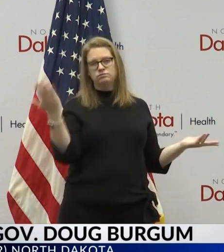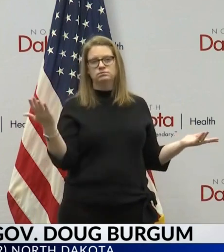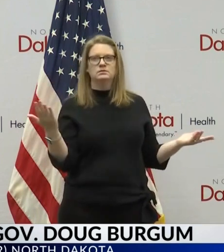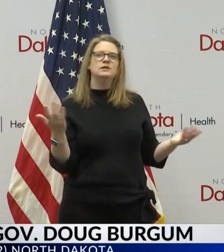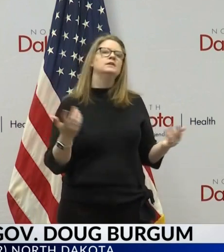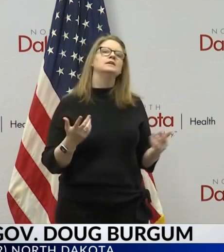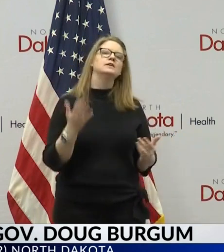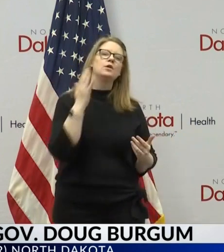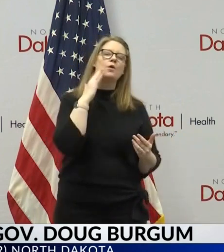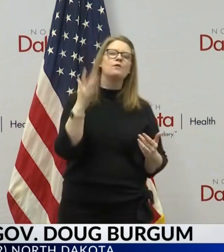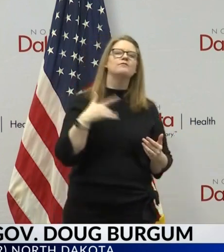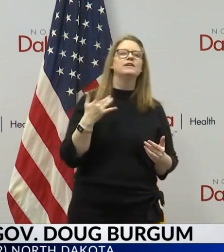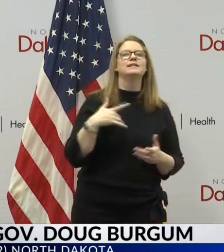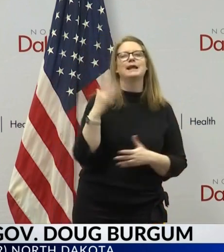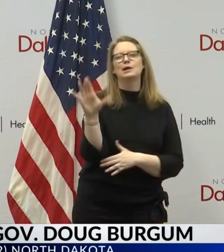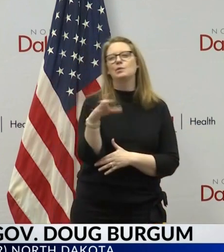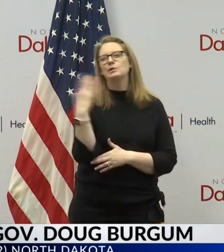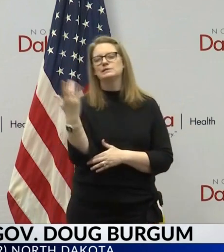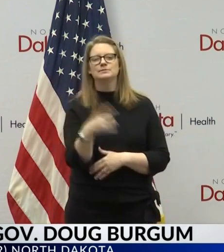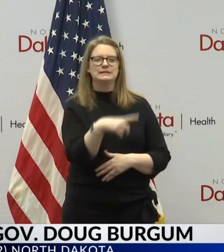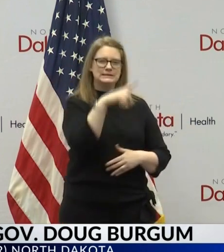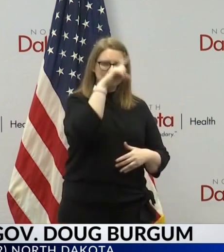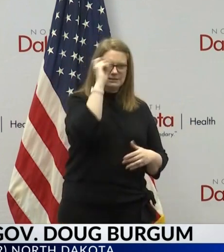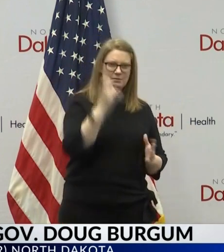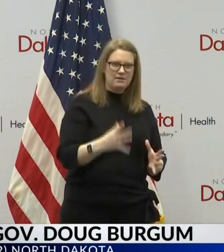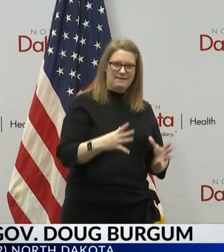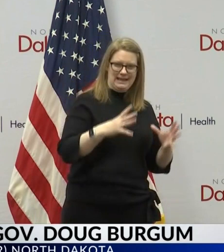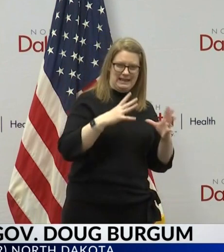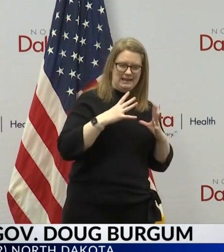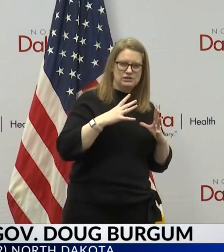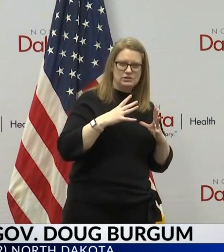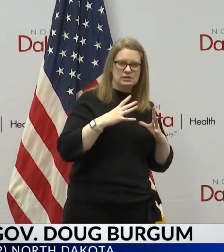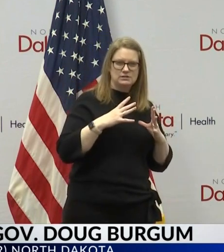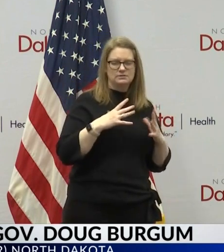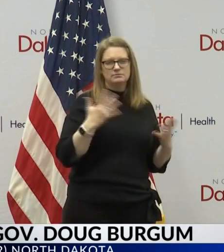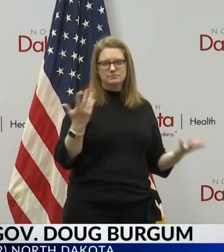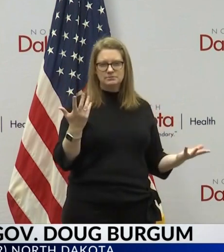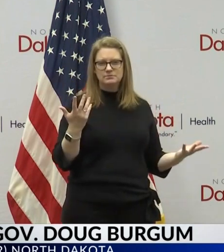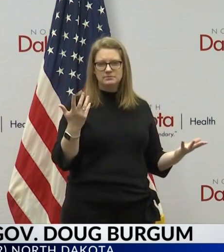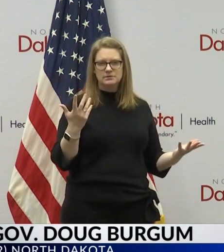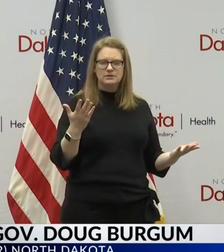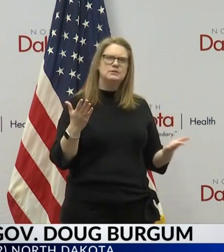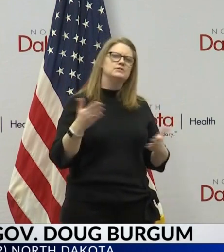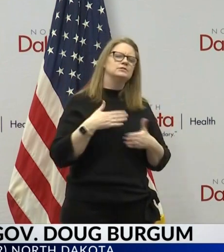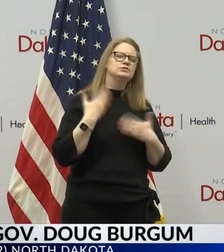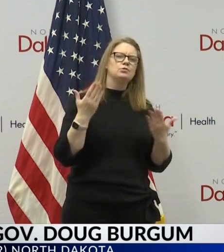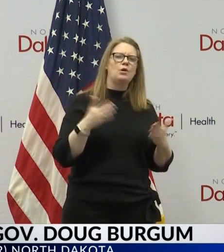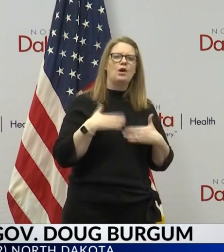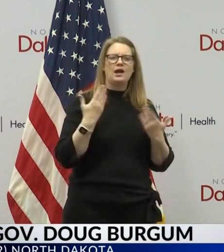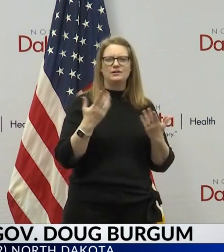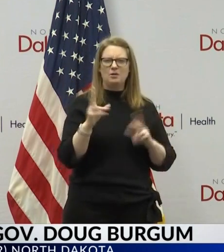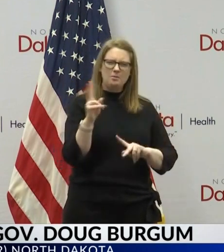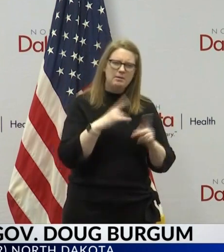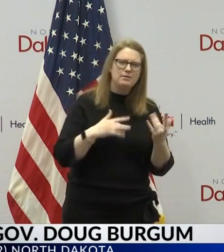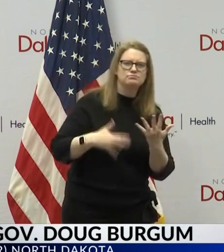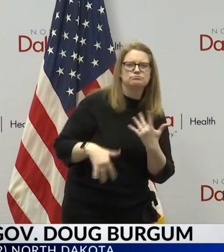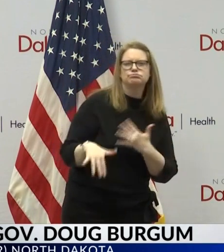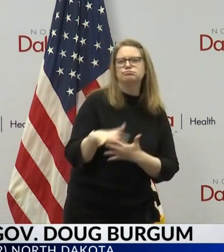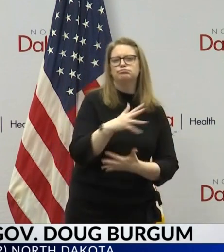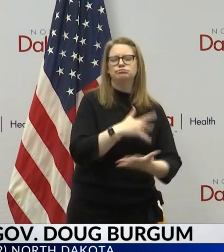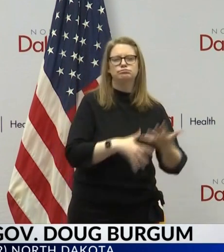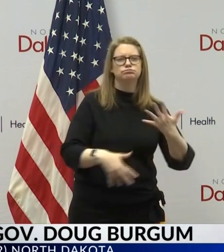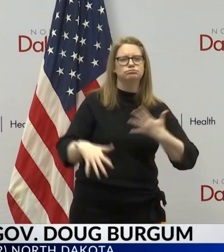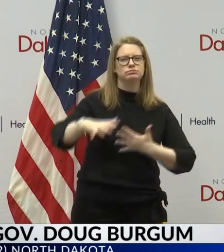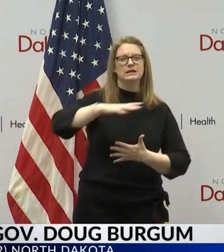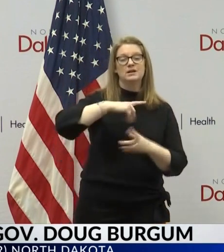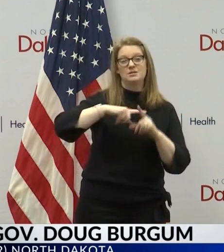that Christmas and summer vacations are a time of always for joy when people are together, but anybody